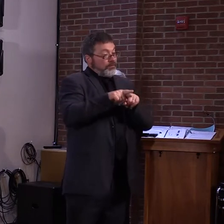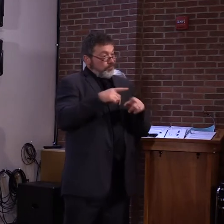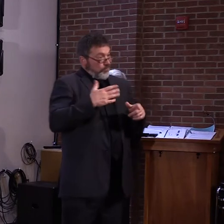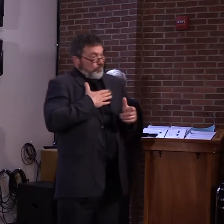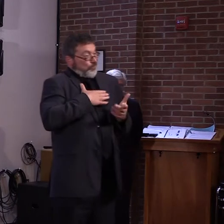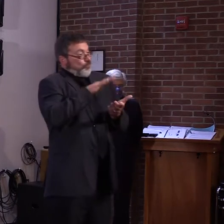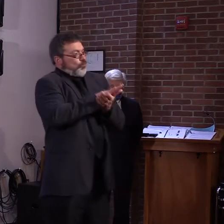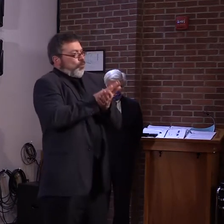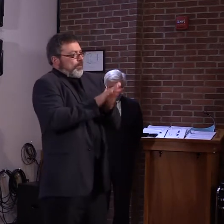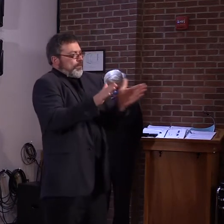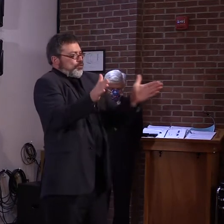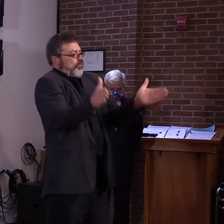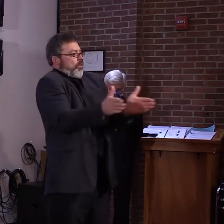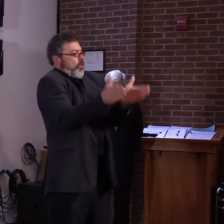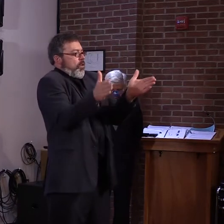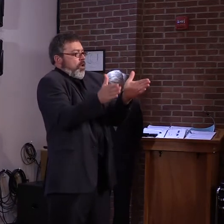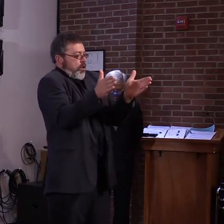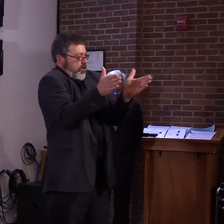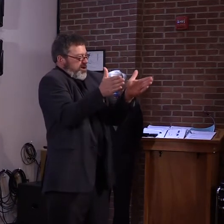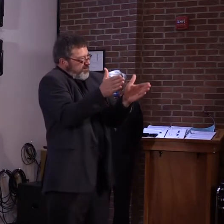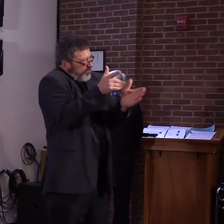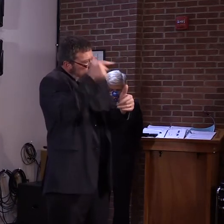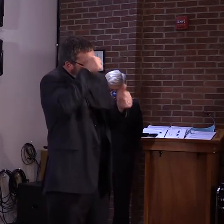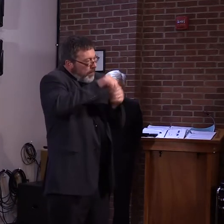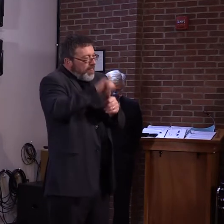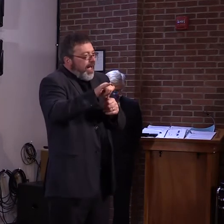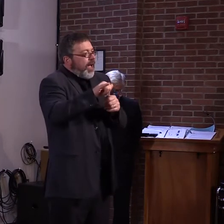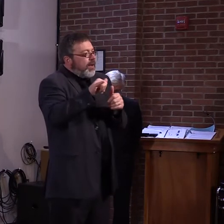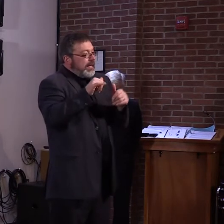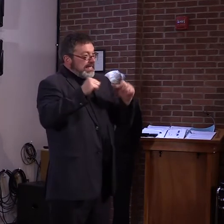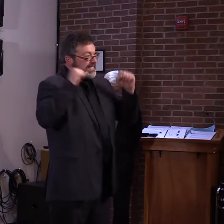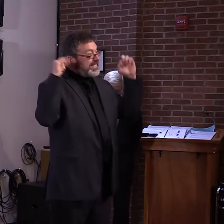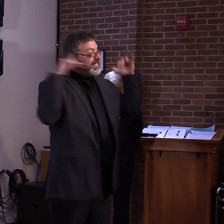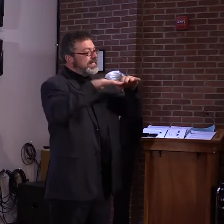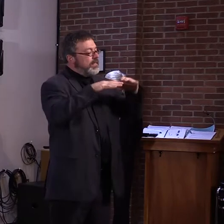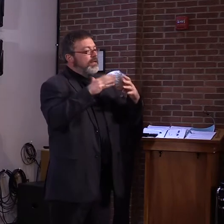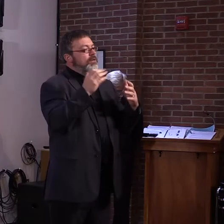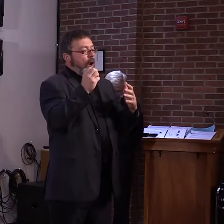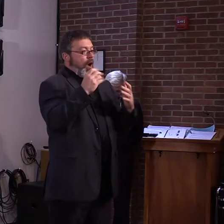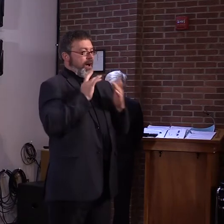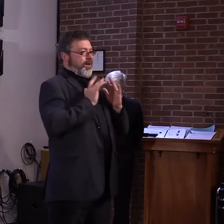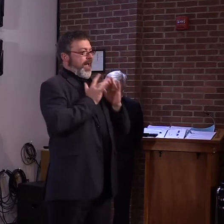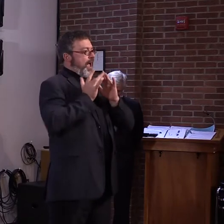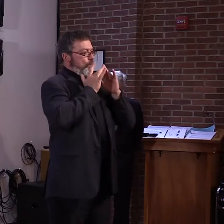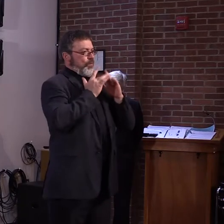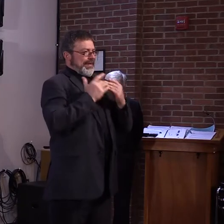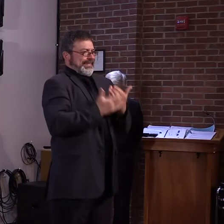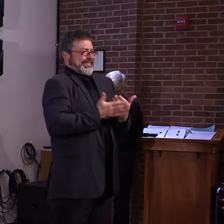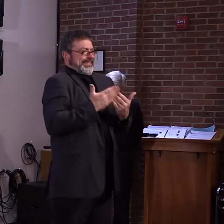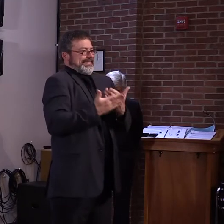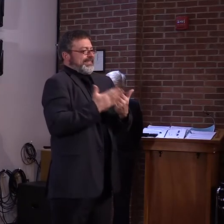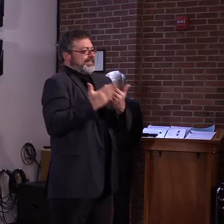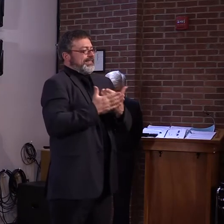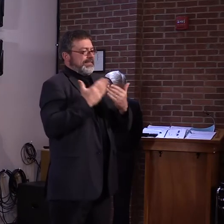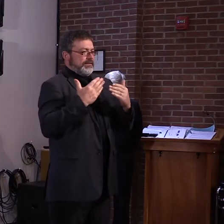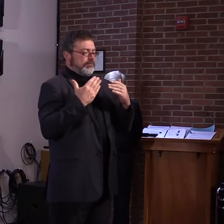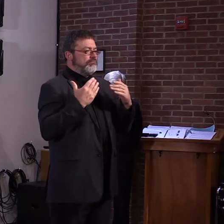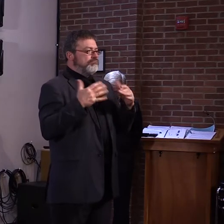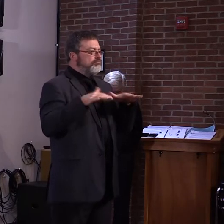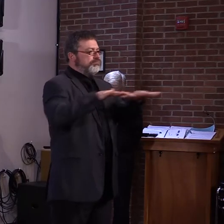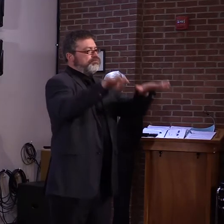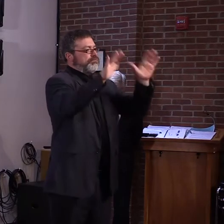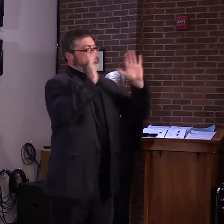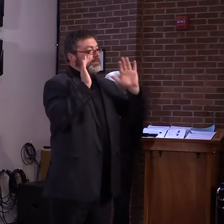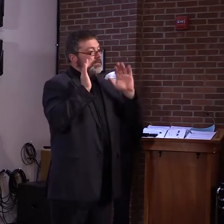So we do that. We have a strong network of folks who work nationally in that regard. But we do, as we've done with all our guidances, apply to the